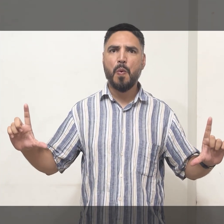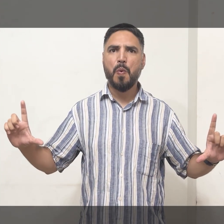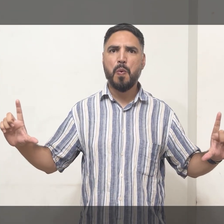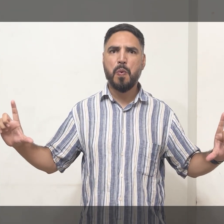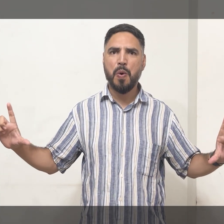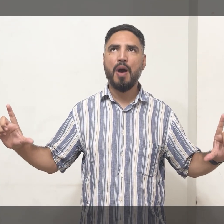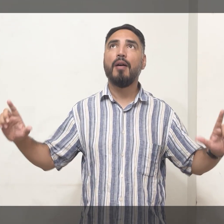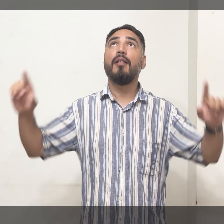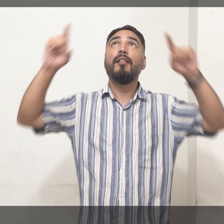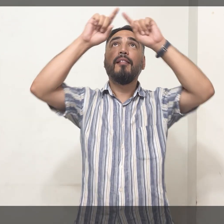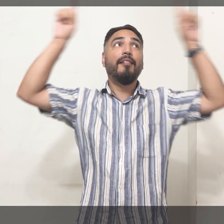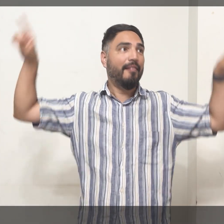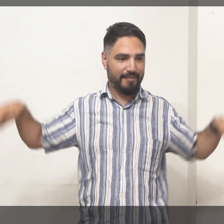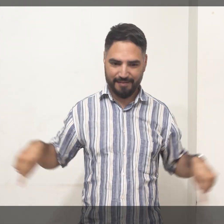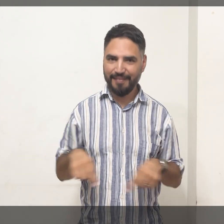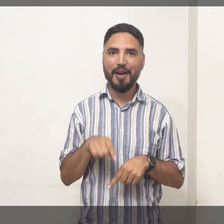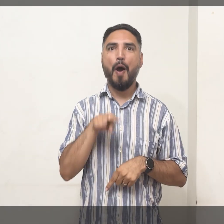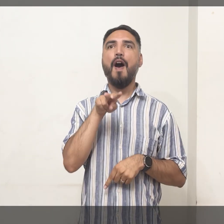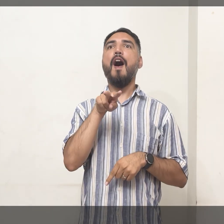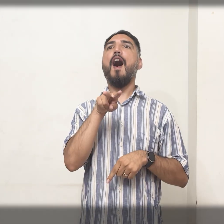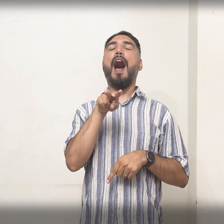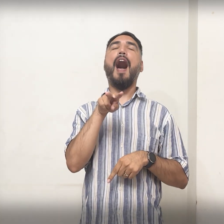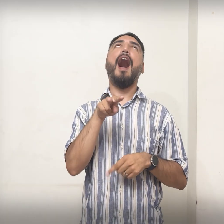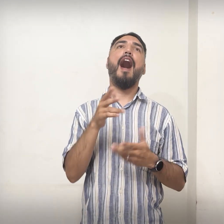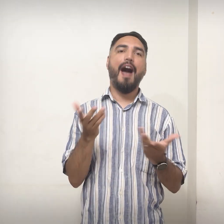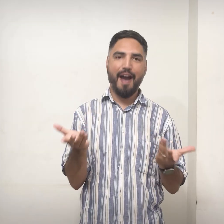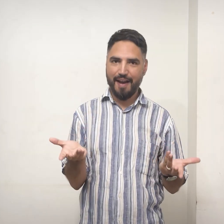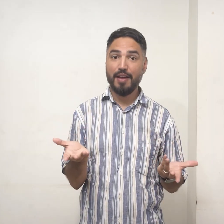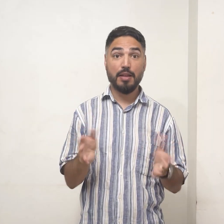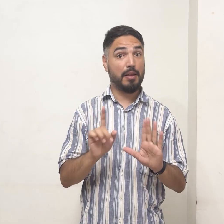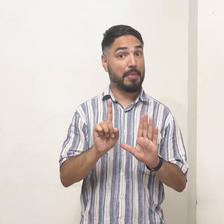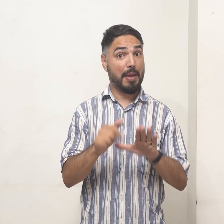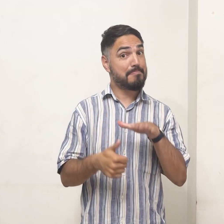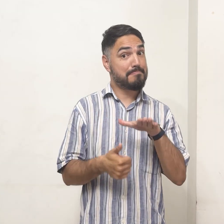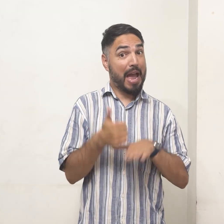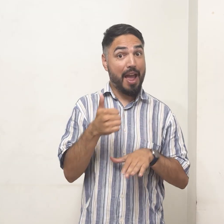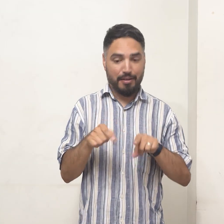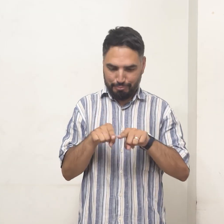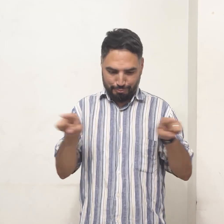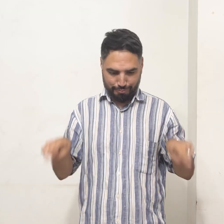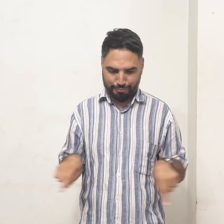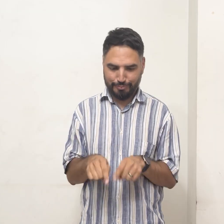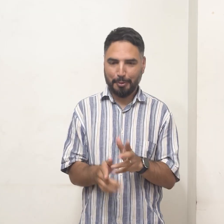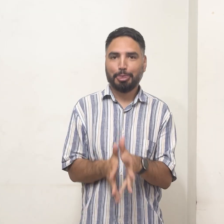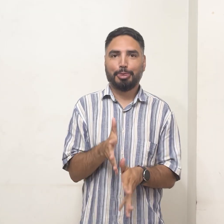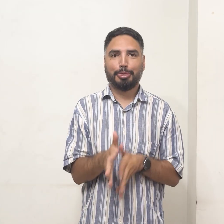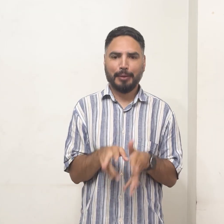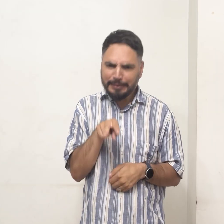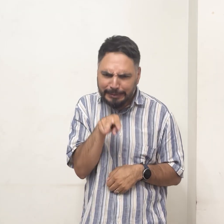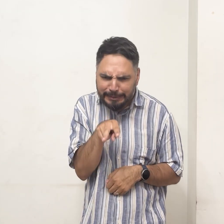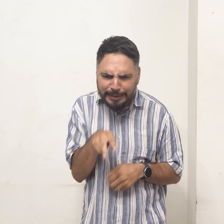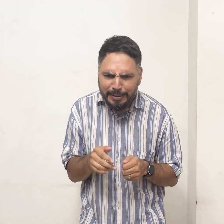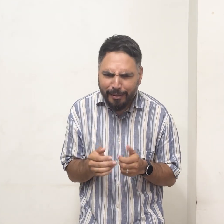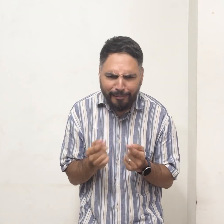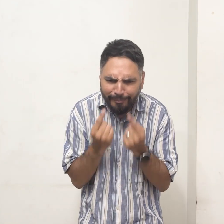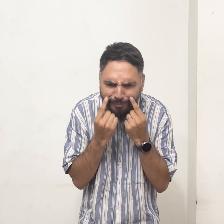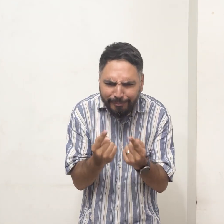bigger and bigger. So you'll eventually get a broader picture. But when you first start, like we said,